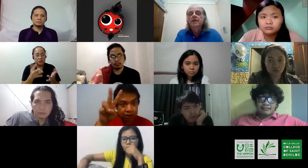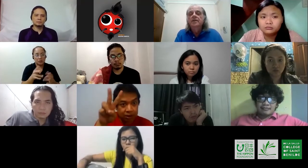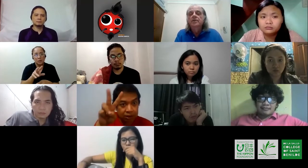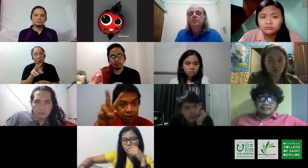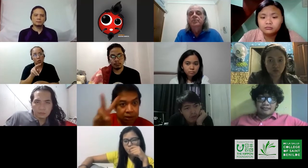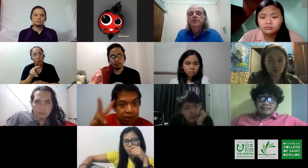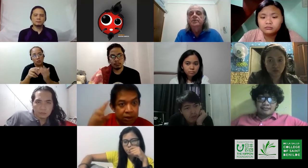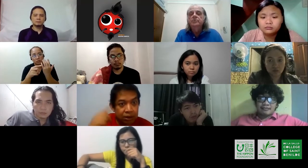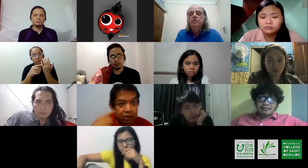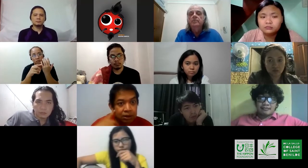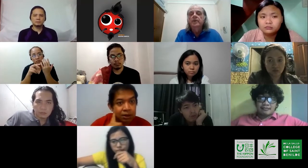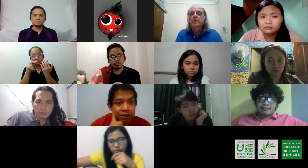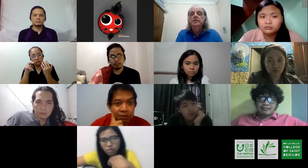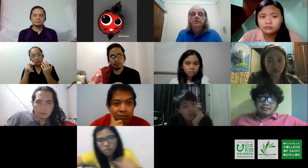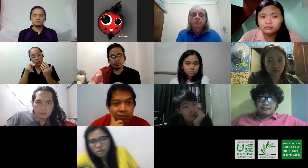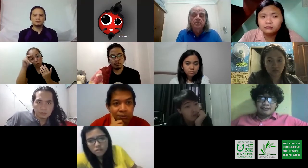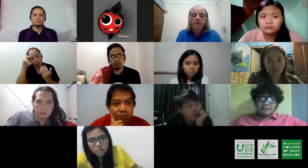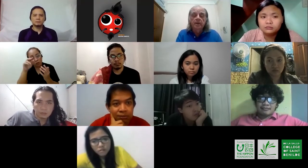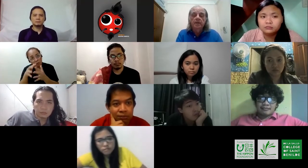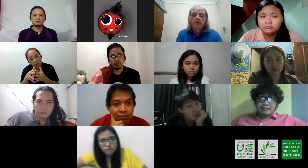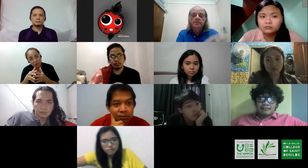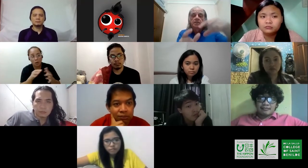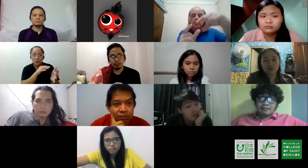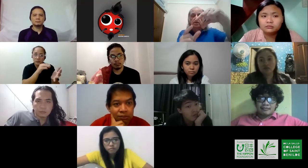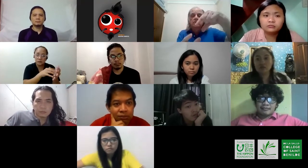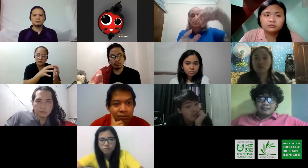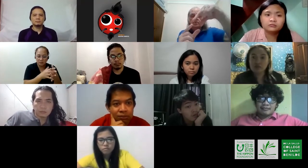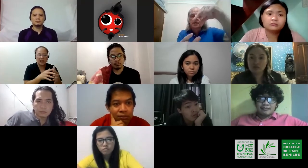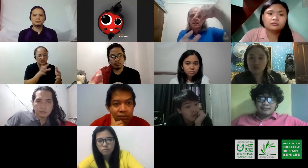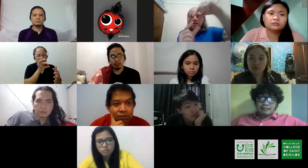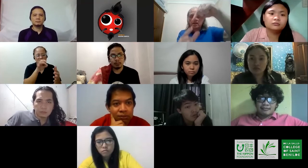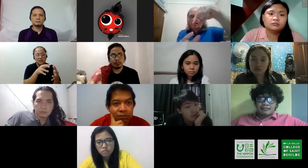you would pick Central America. Central America is the little